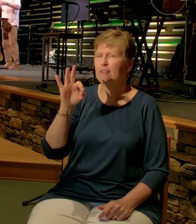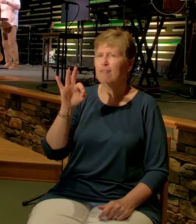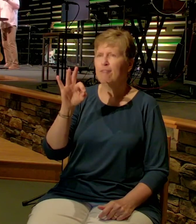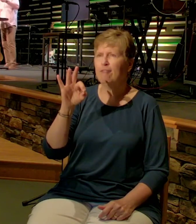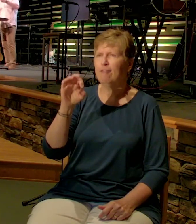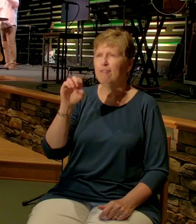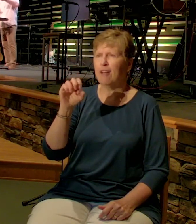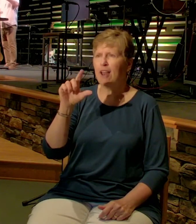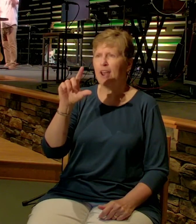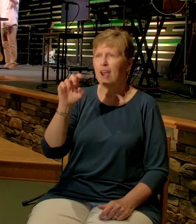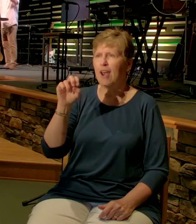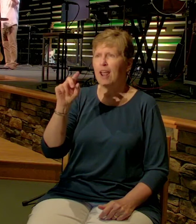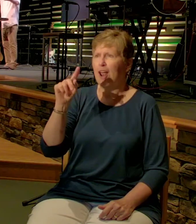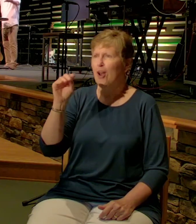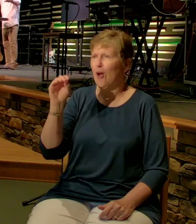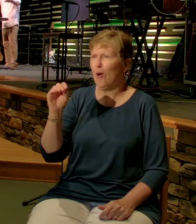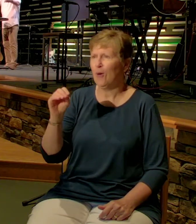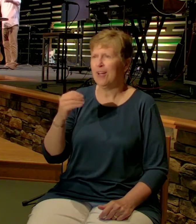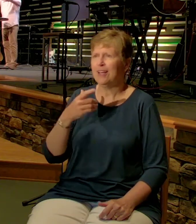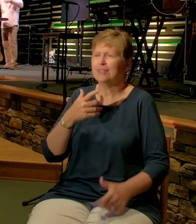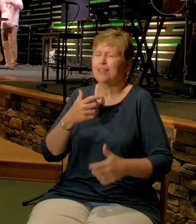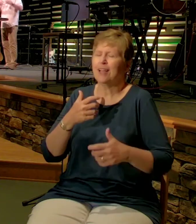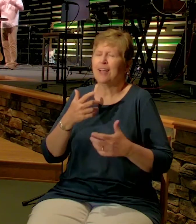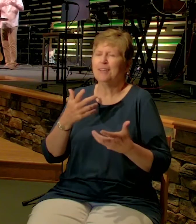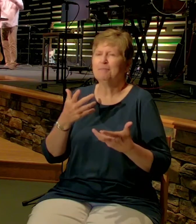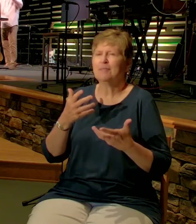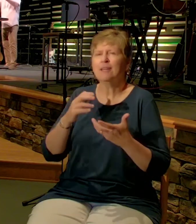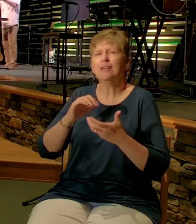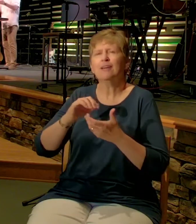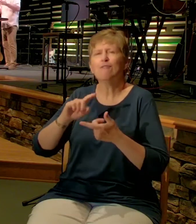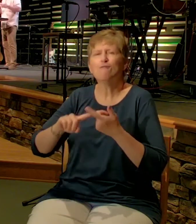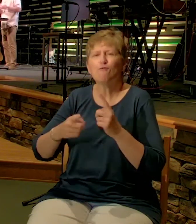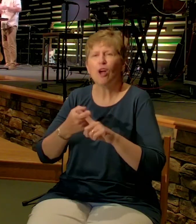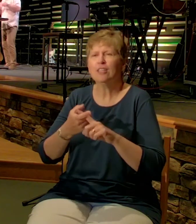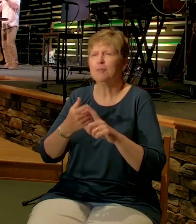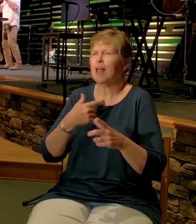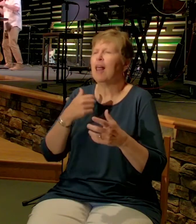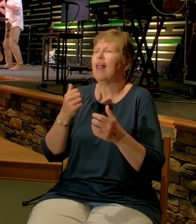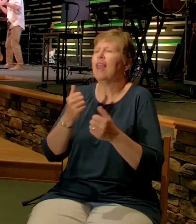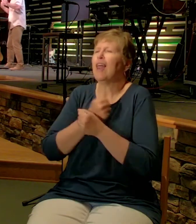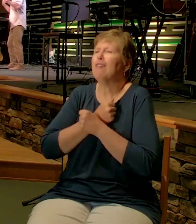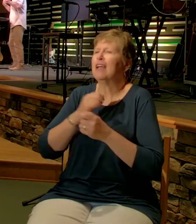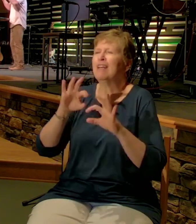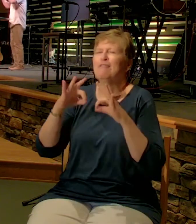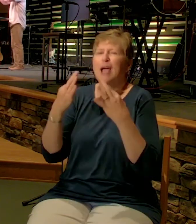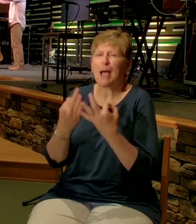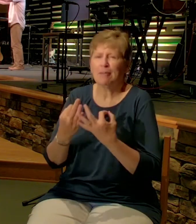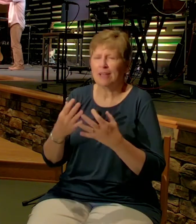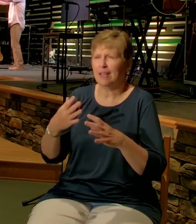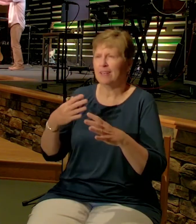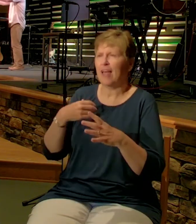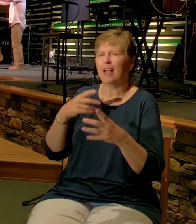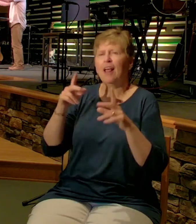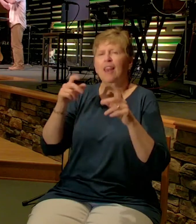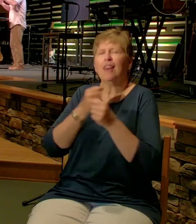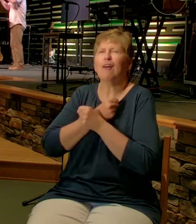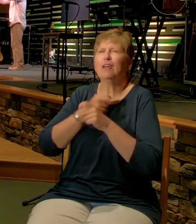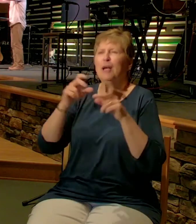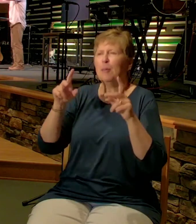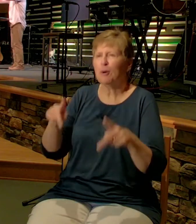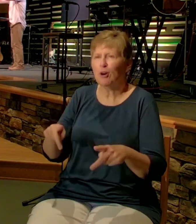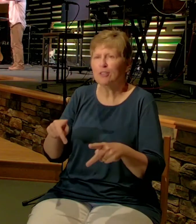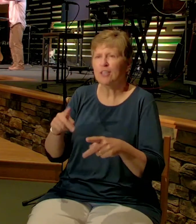Phileo is a kinship love. It's loving those who are in the family. Phileo is loving a person with